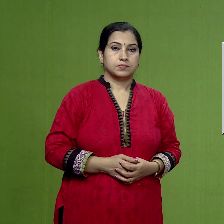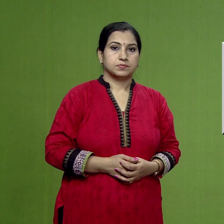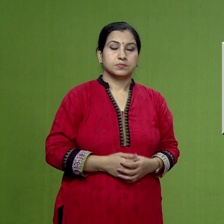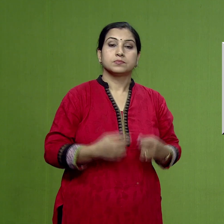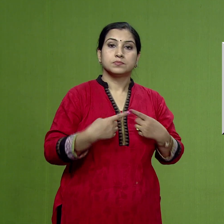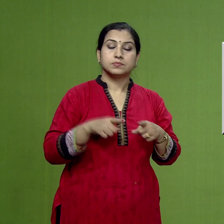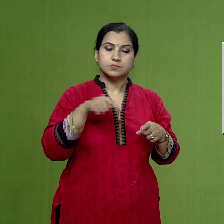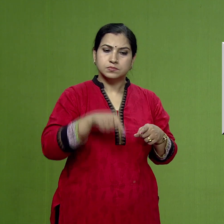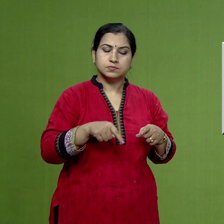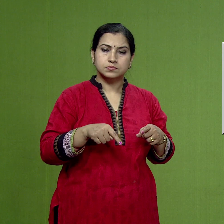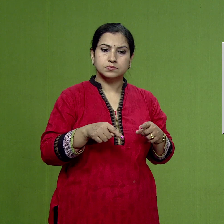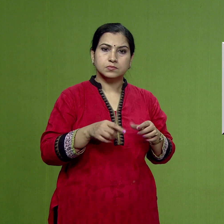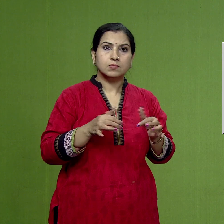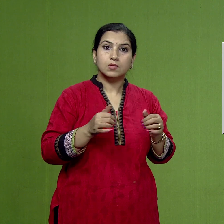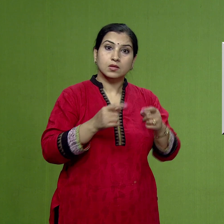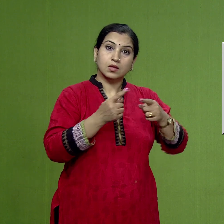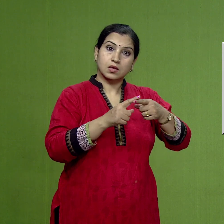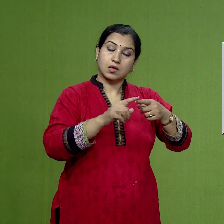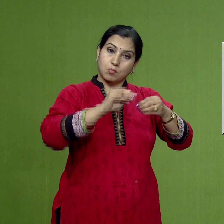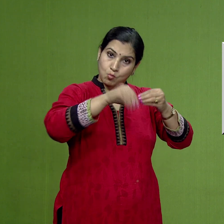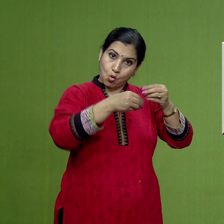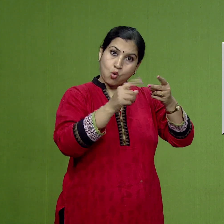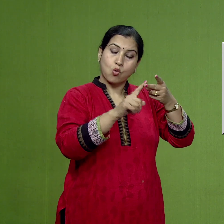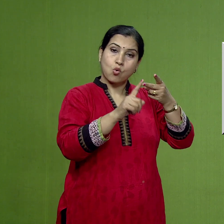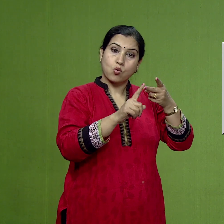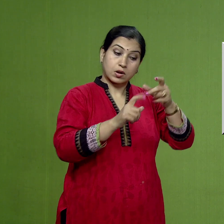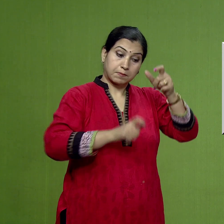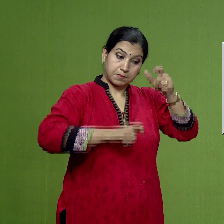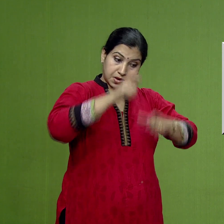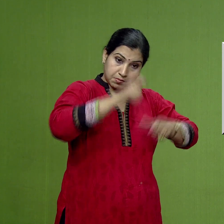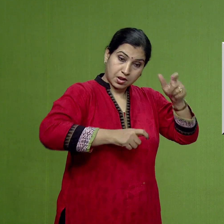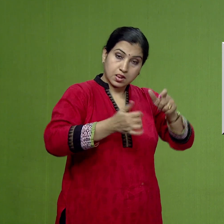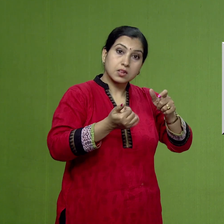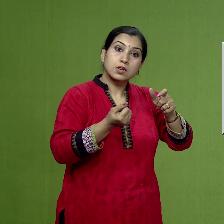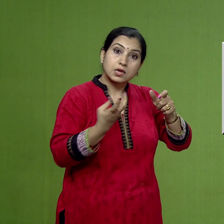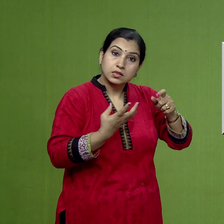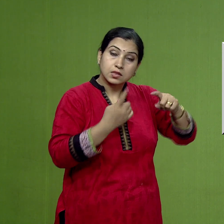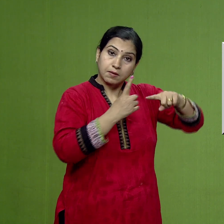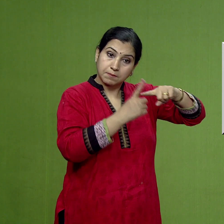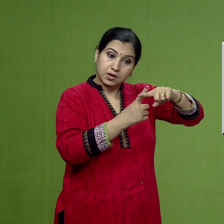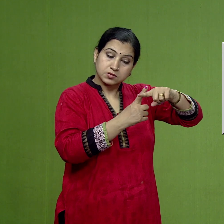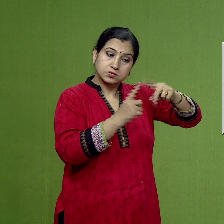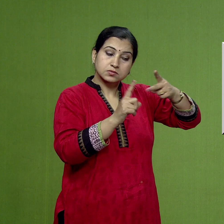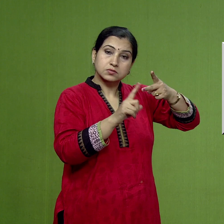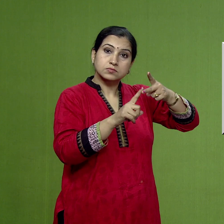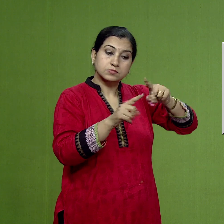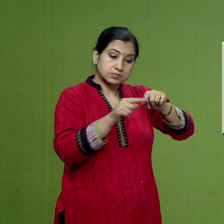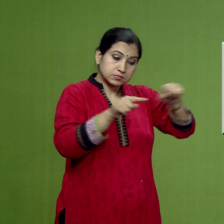but it measures another thing with number of people, and that is